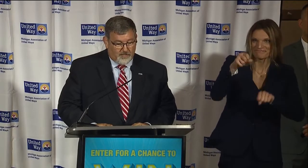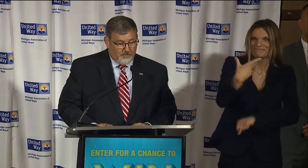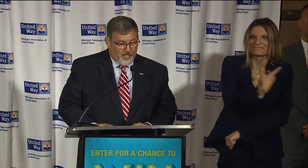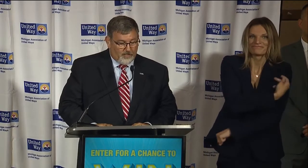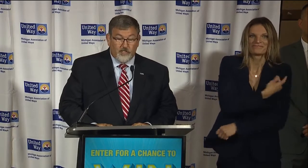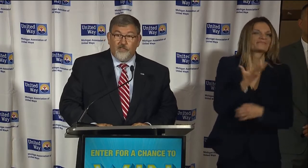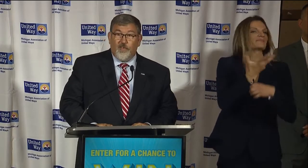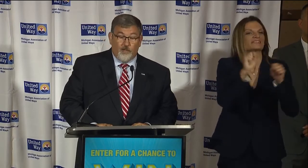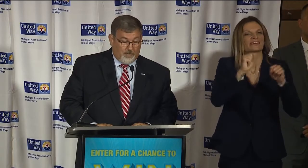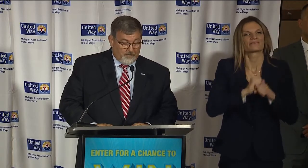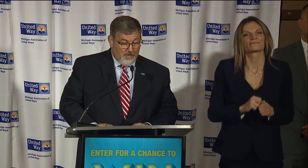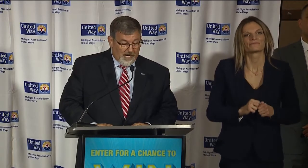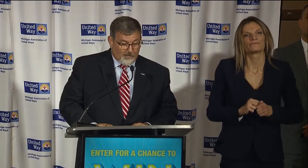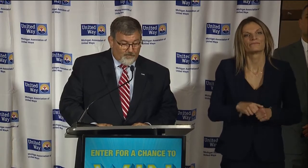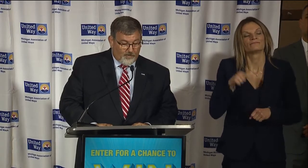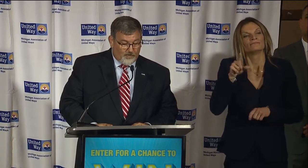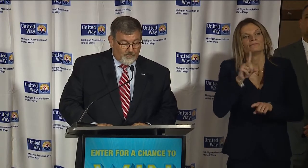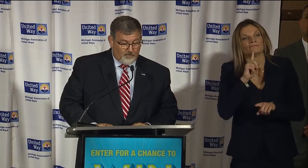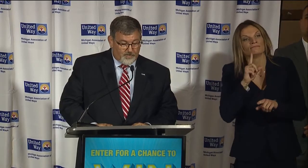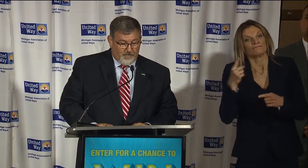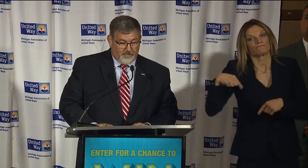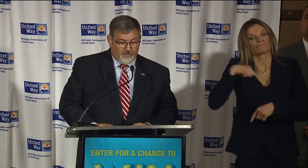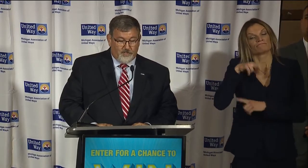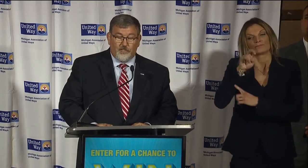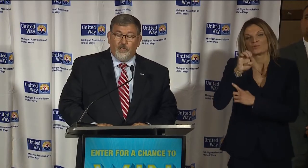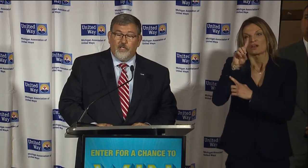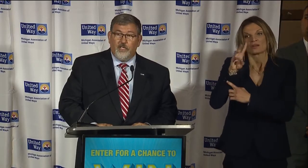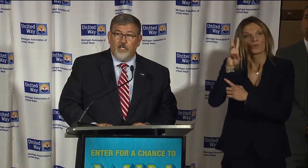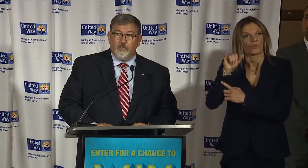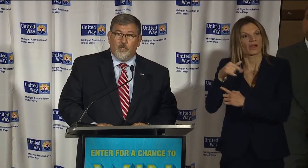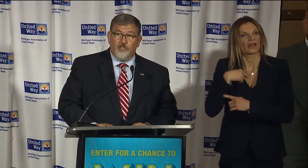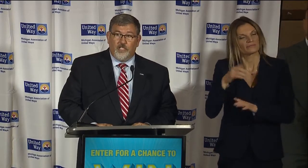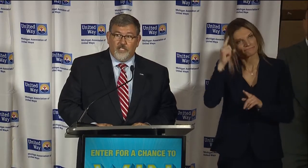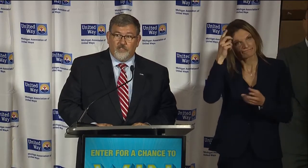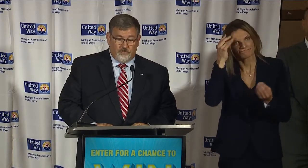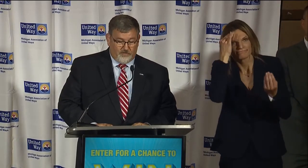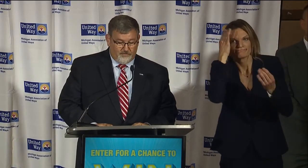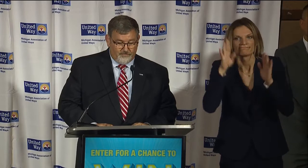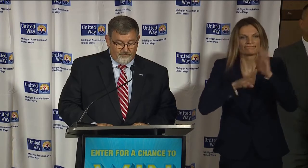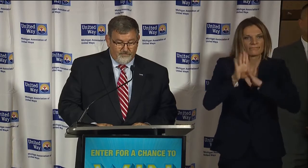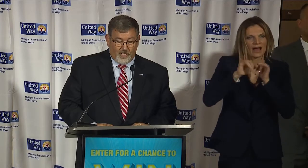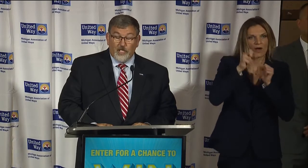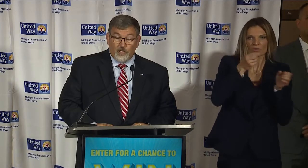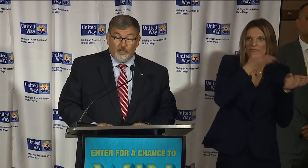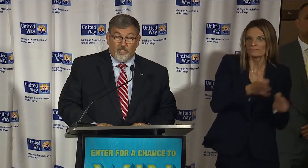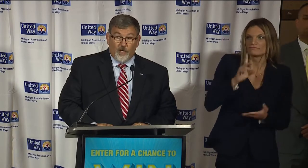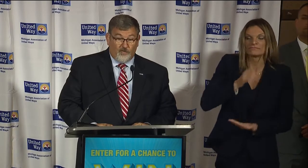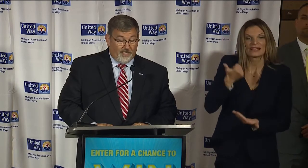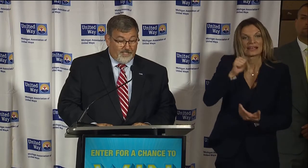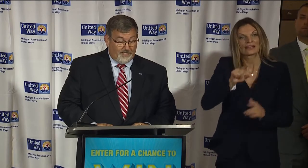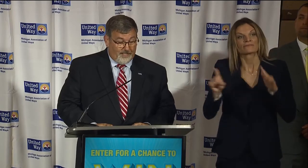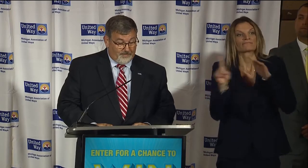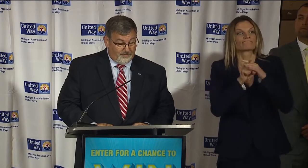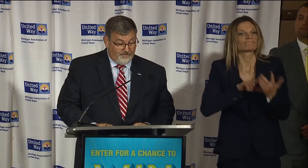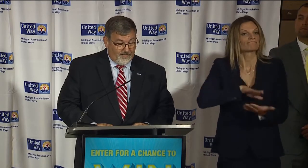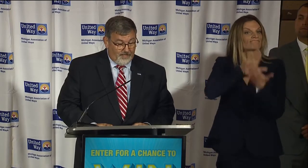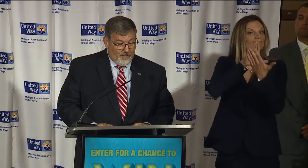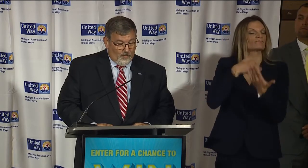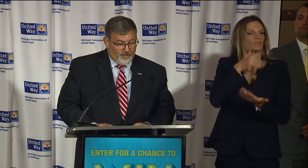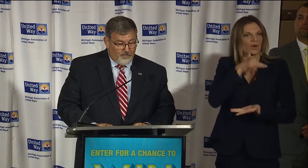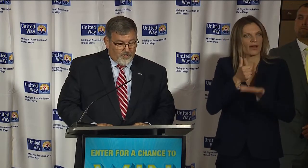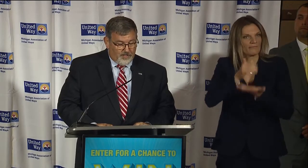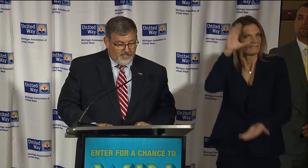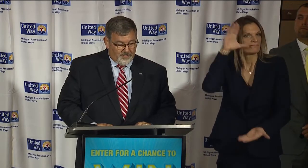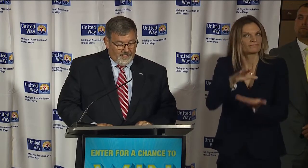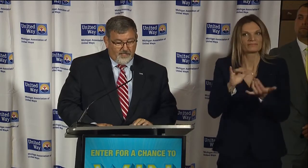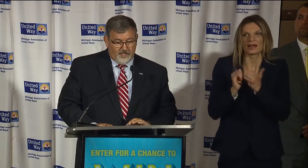Ways is a partner in developing powerful responses to current and emerging issues, including COVID-19.